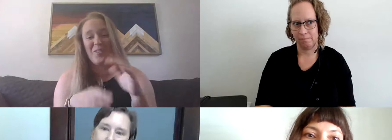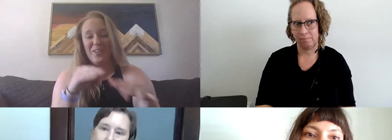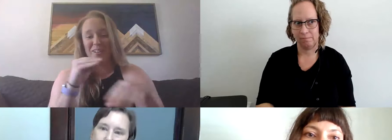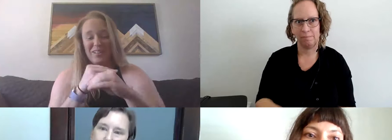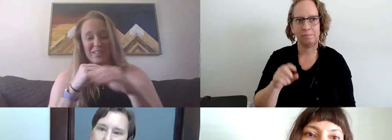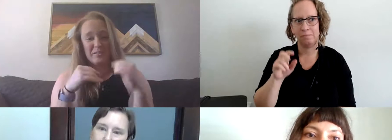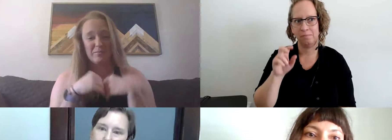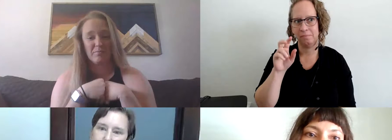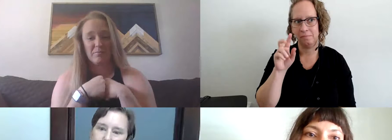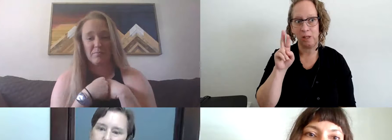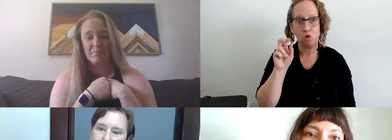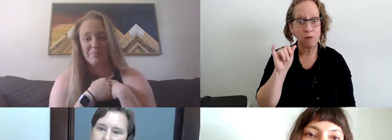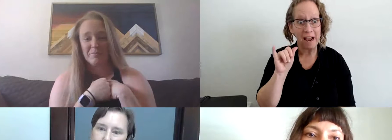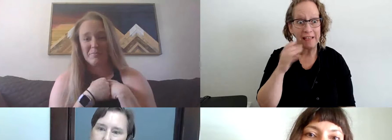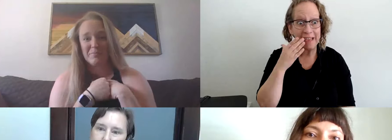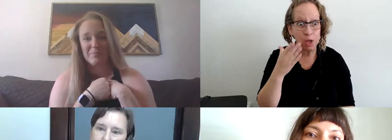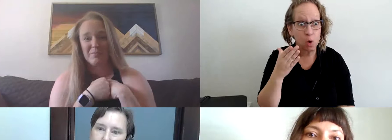Thank you, Kirsten. One